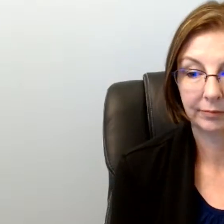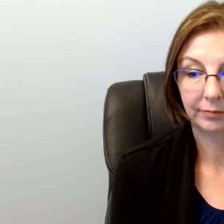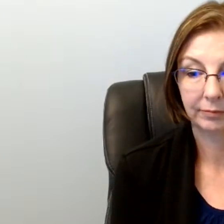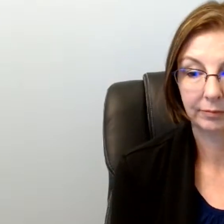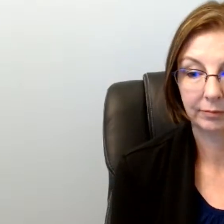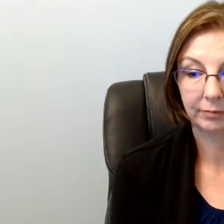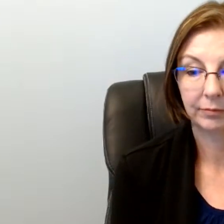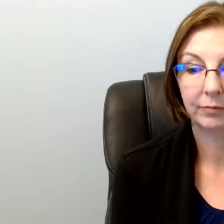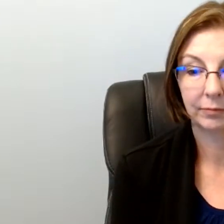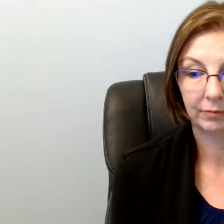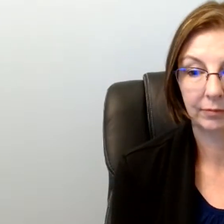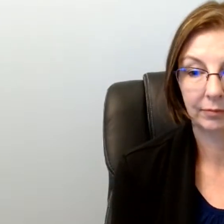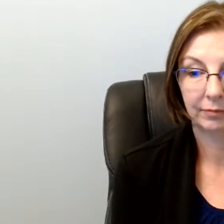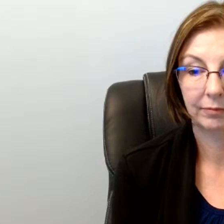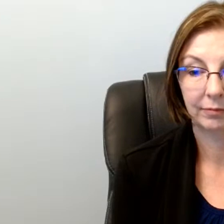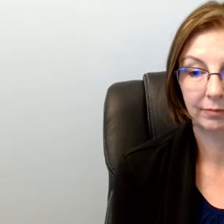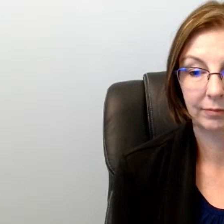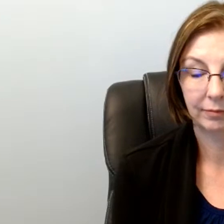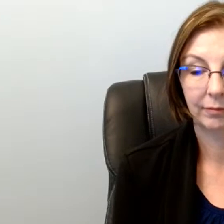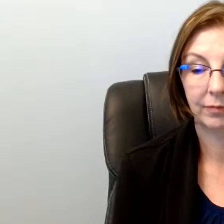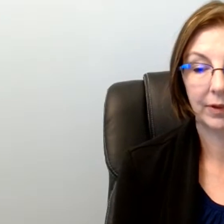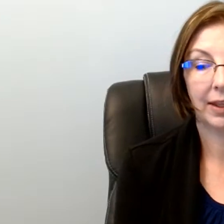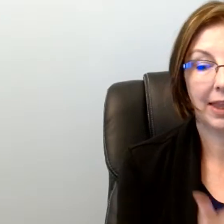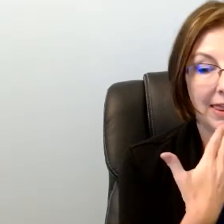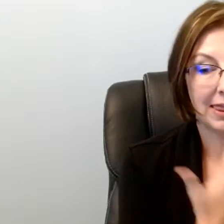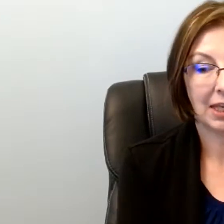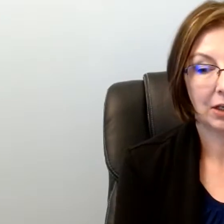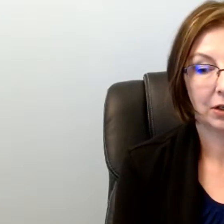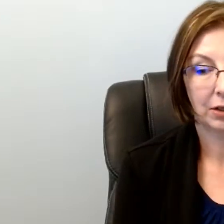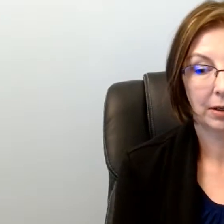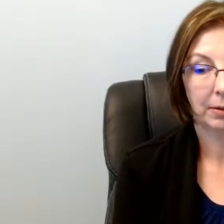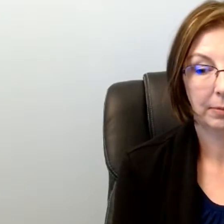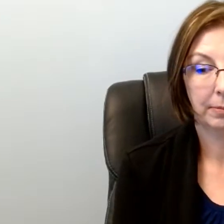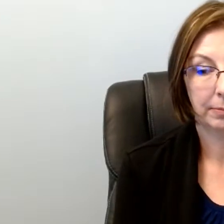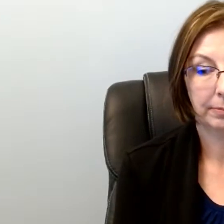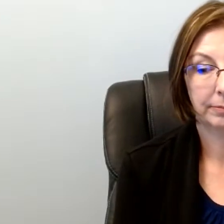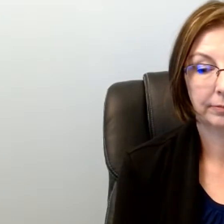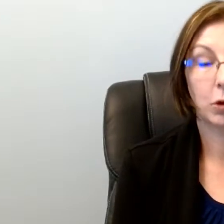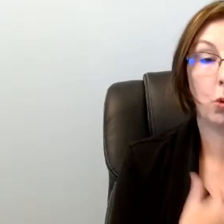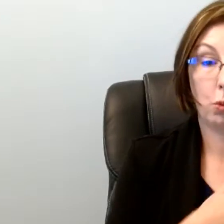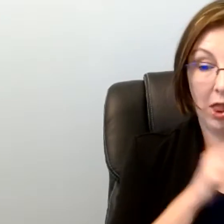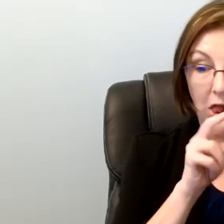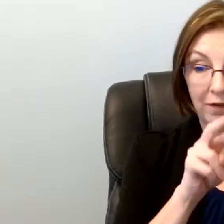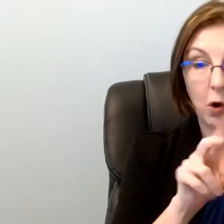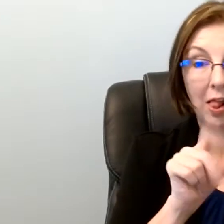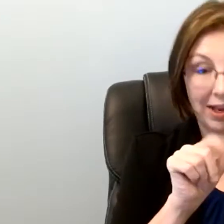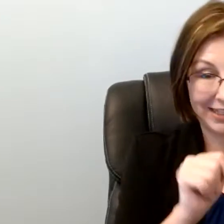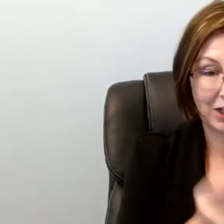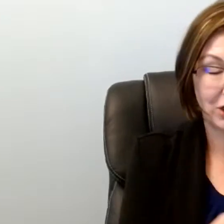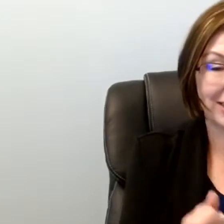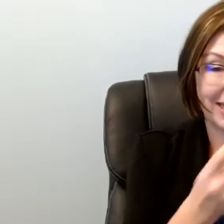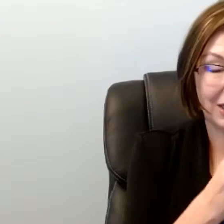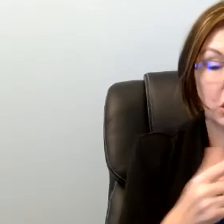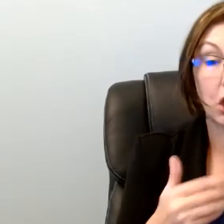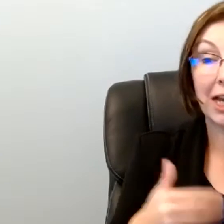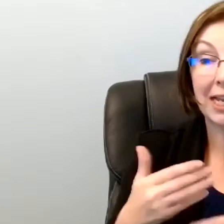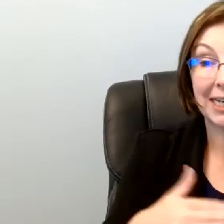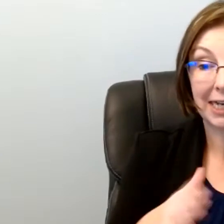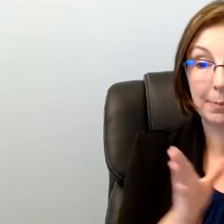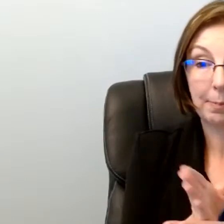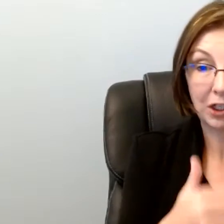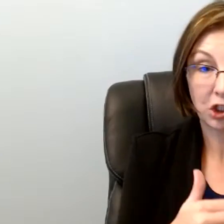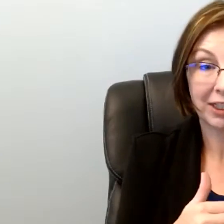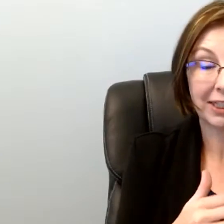Thank you, Hannah. Appreciate your report. Look forward to Los Angeles next year. Next, we have the Budget